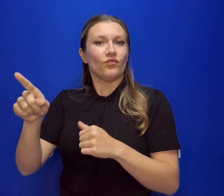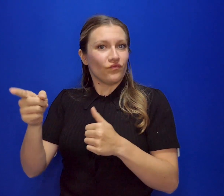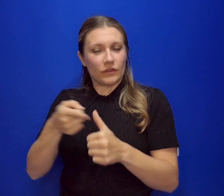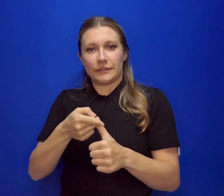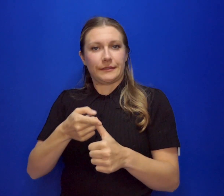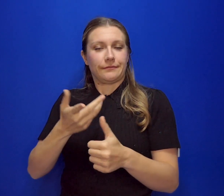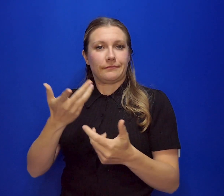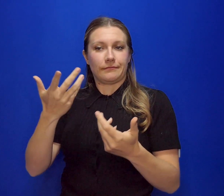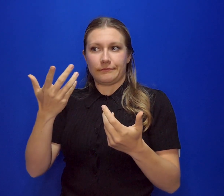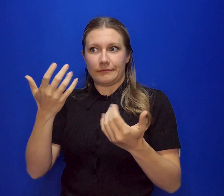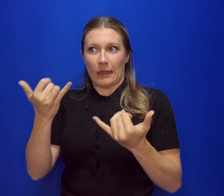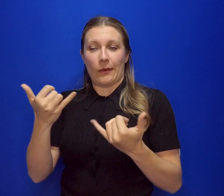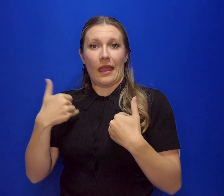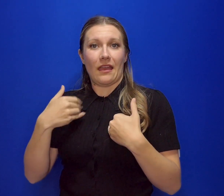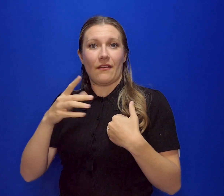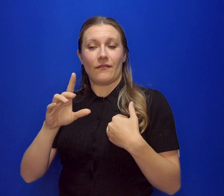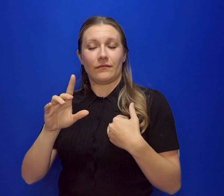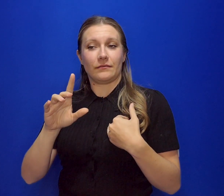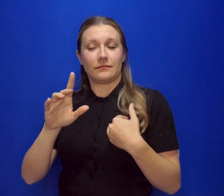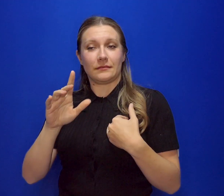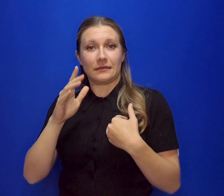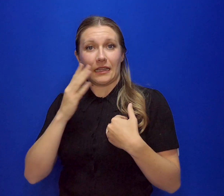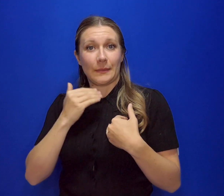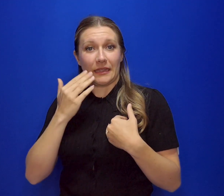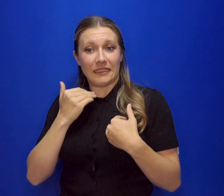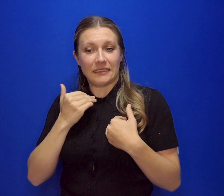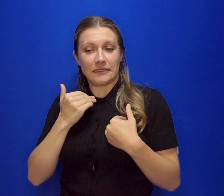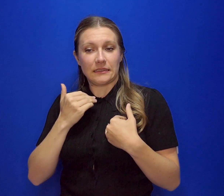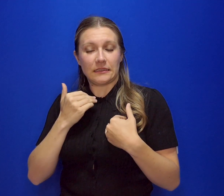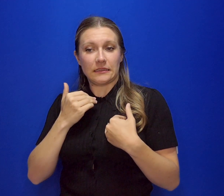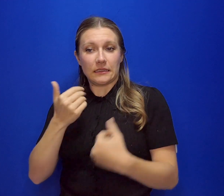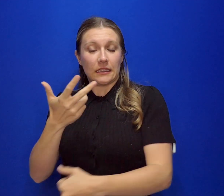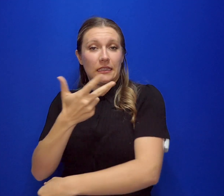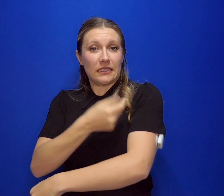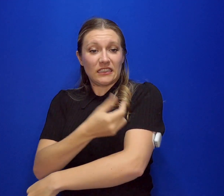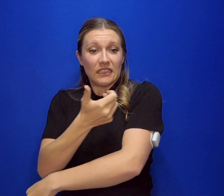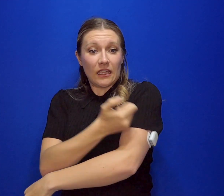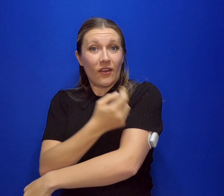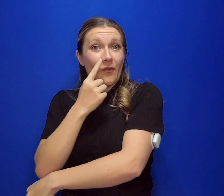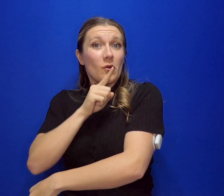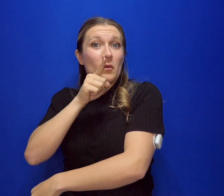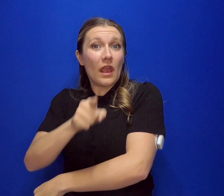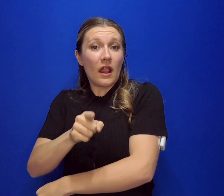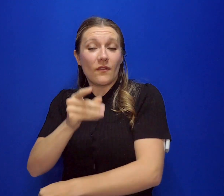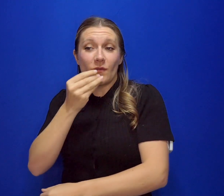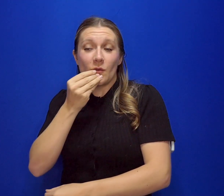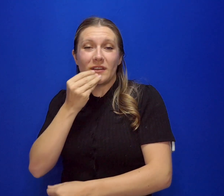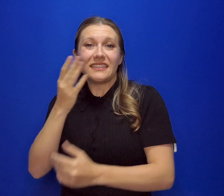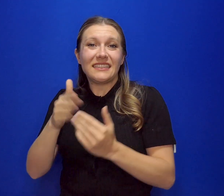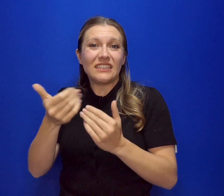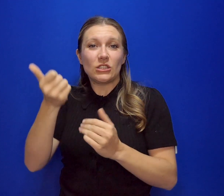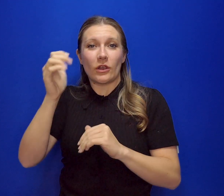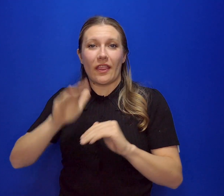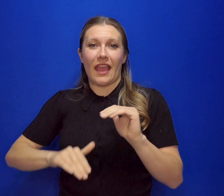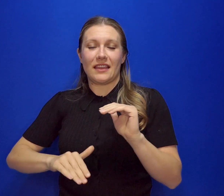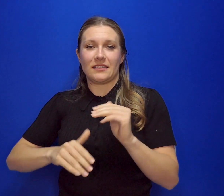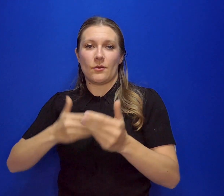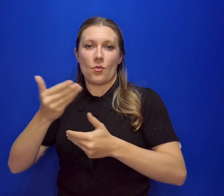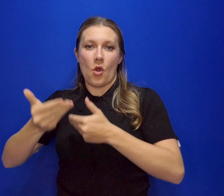have diabetes, bolusing for real food is easier than bolusing for processed food. Correct.